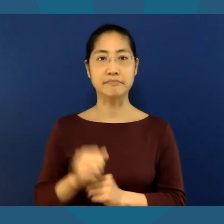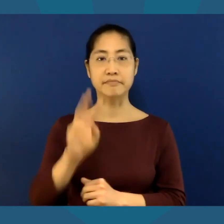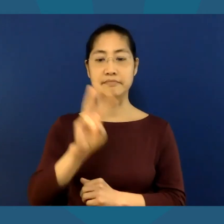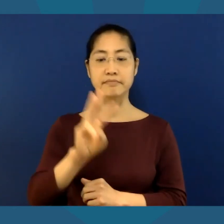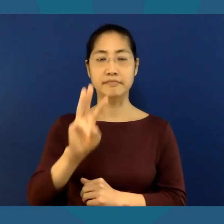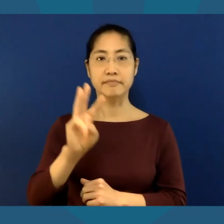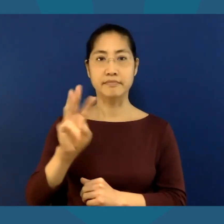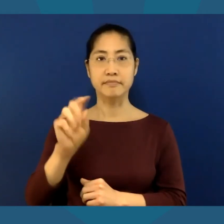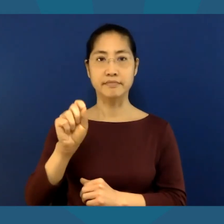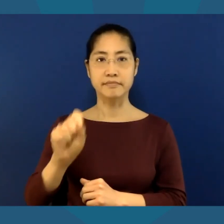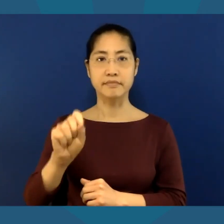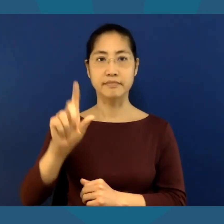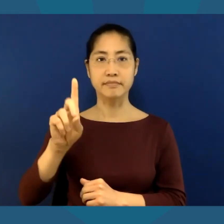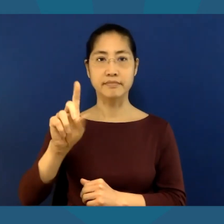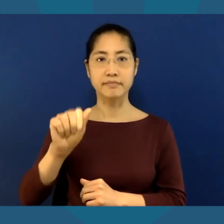Website,